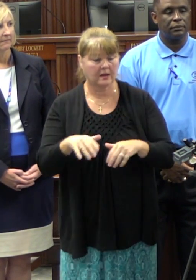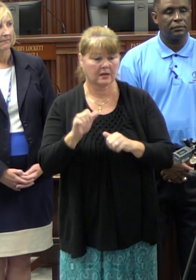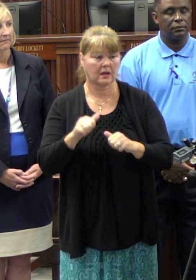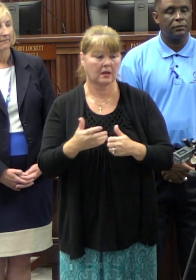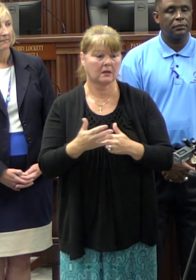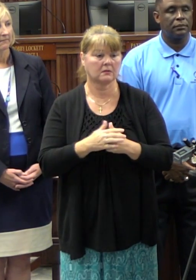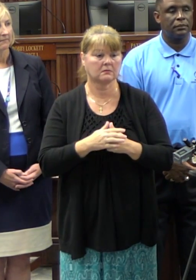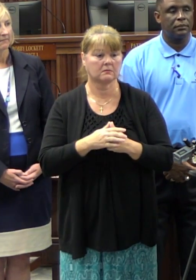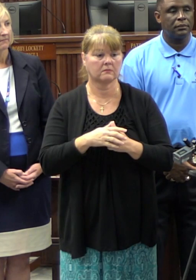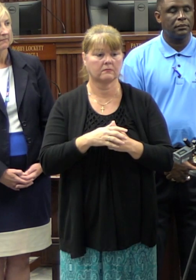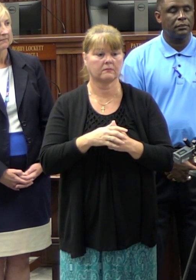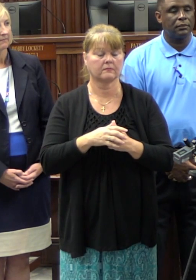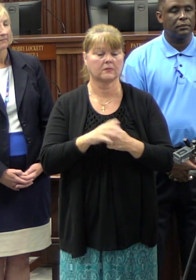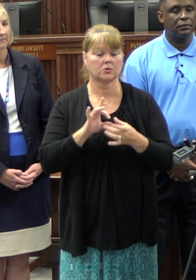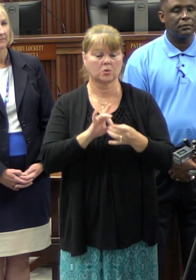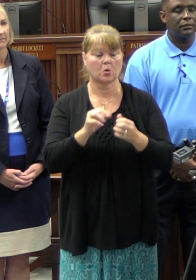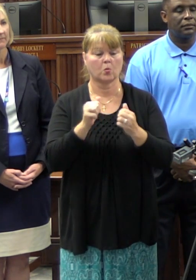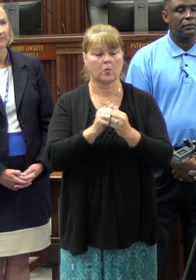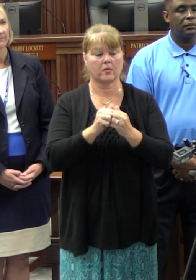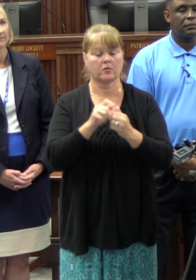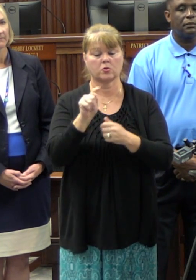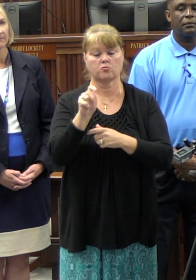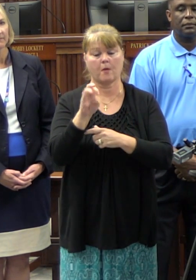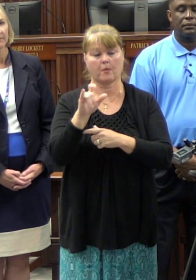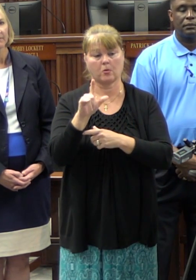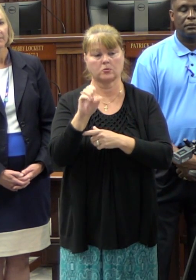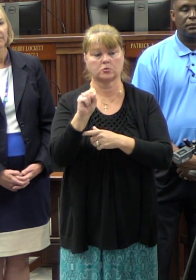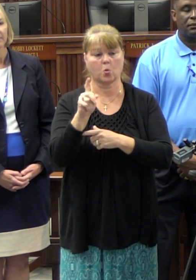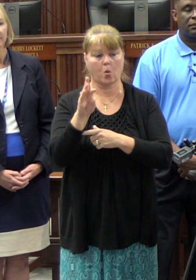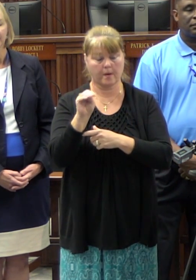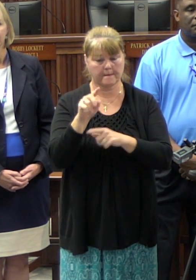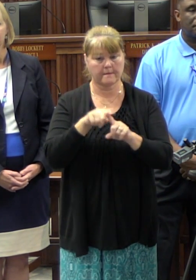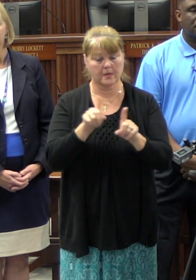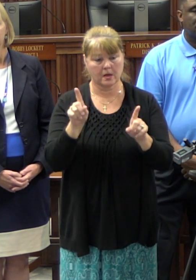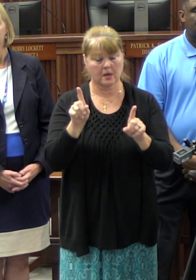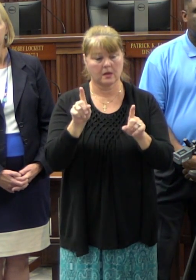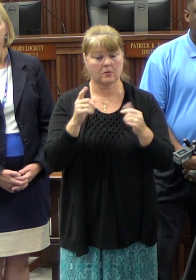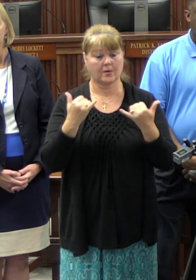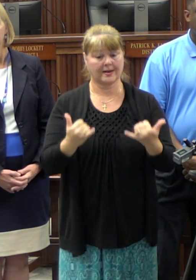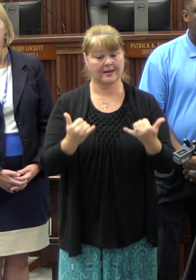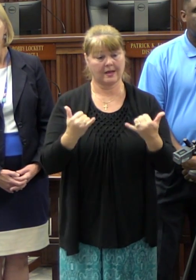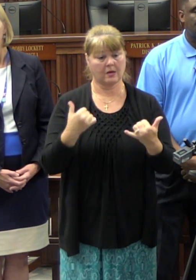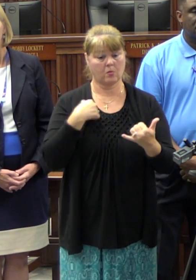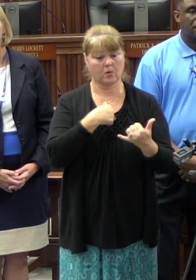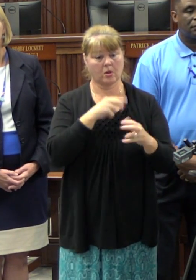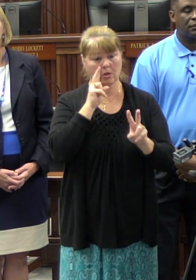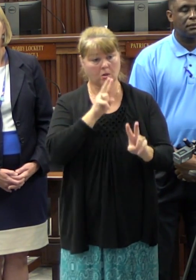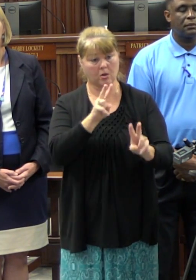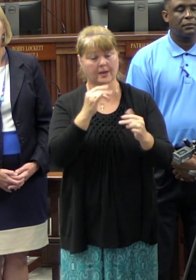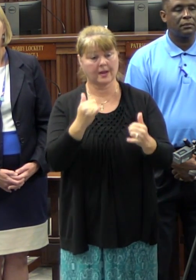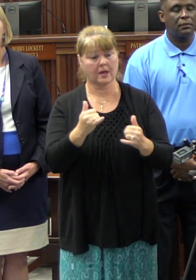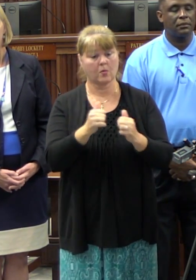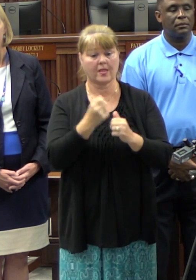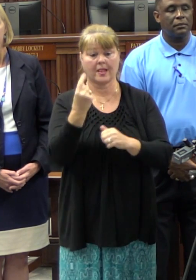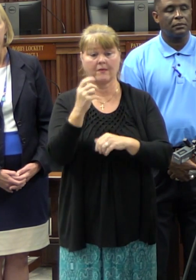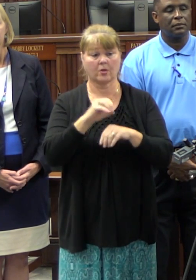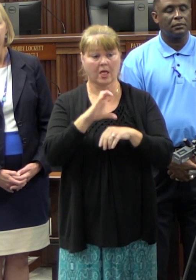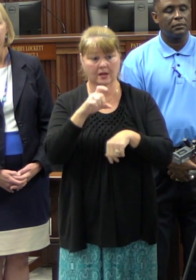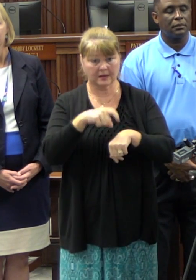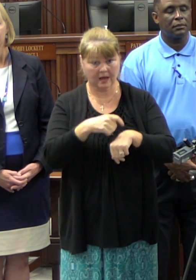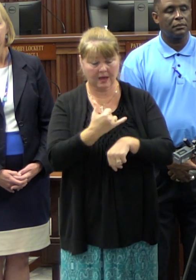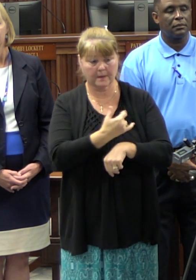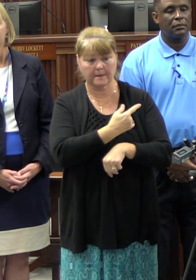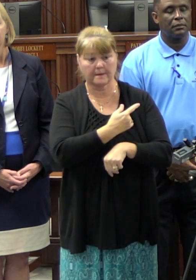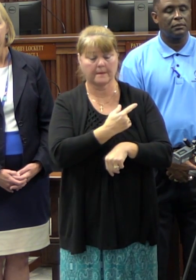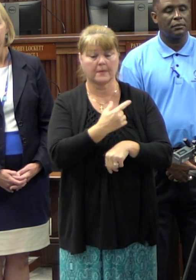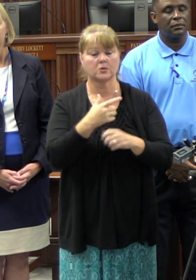rainfall, the precipitation associated with a tropical storm. As of right now, though, what we're looking at with the 11 o'clock advisory